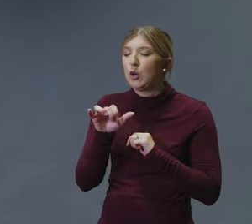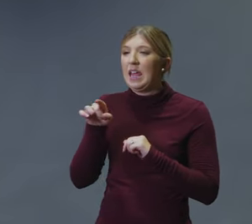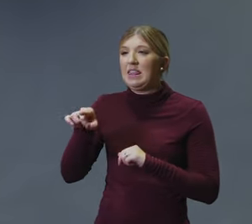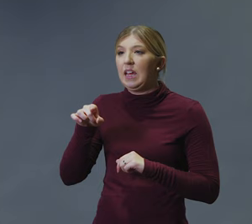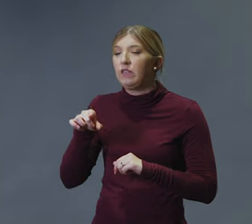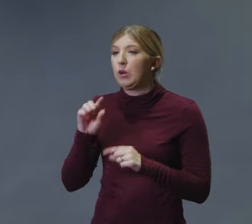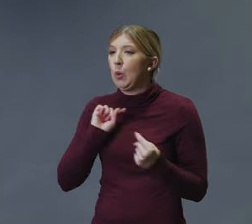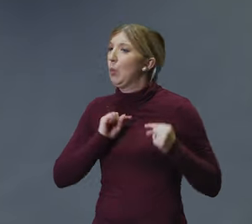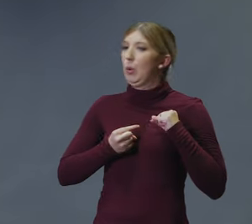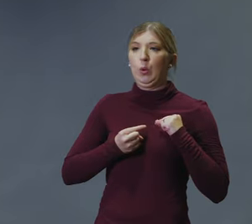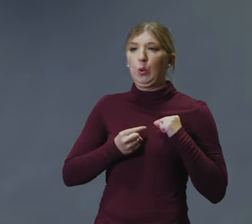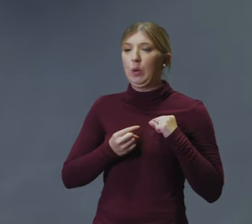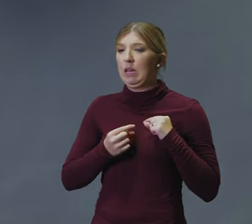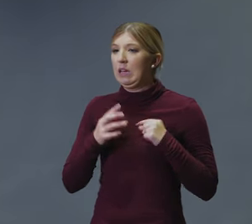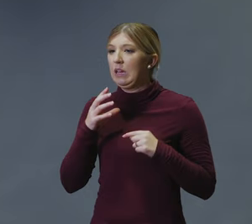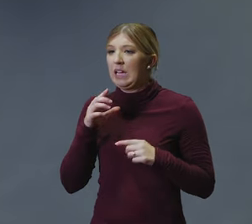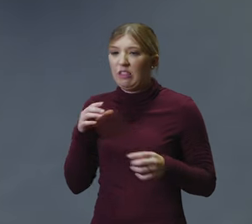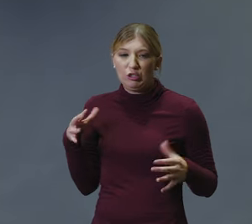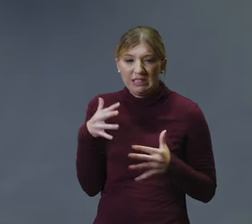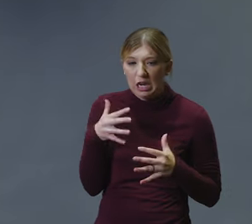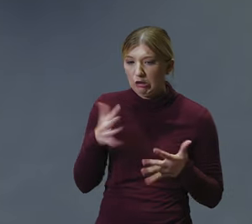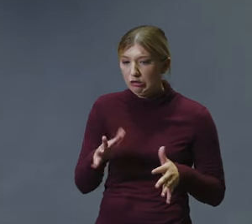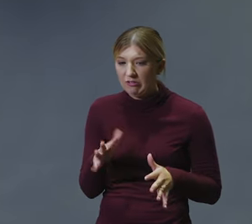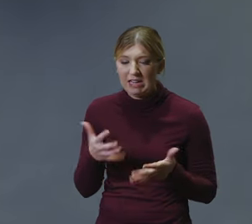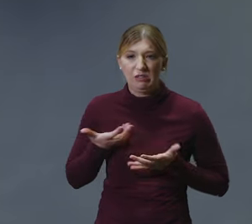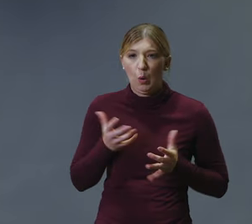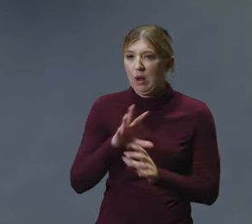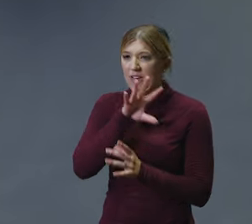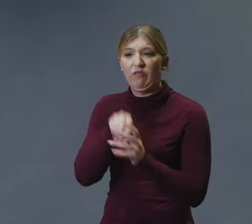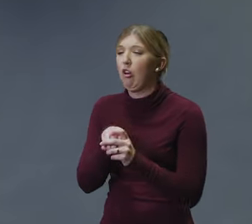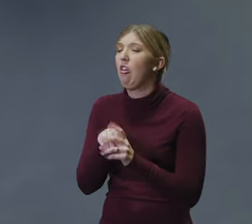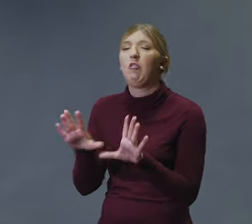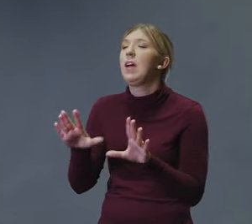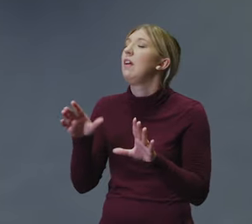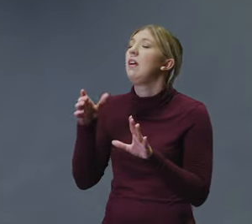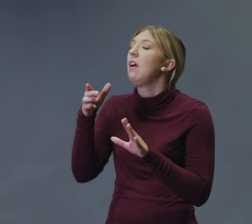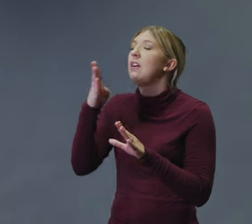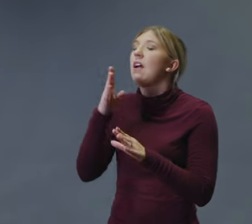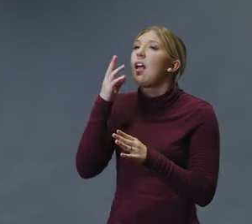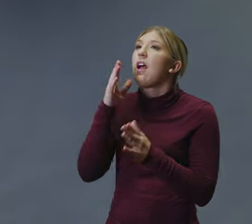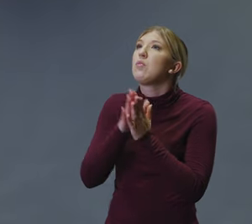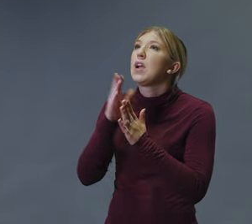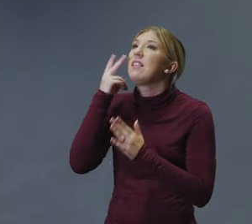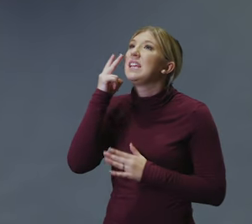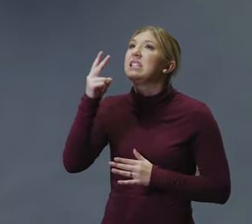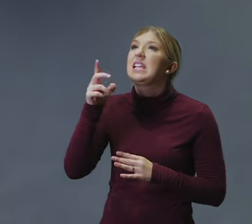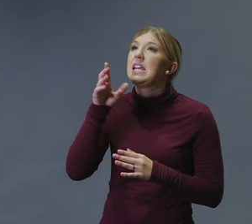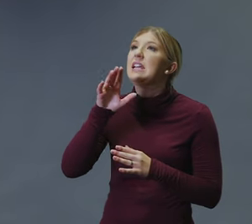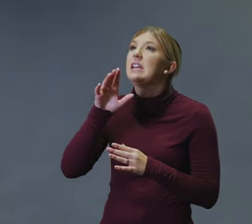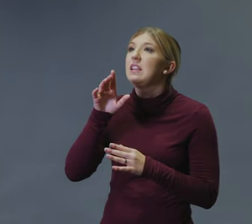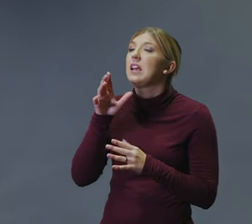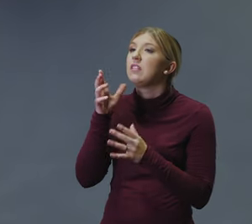stabbed. They're scared, they're nervous, they don't want to take part in it. But God, I pray that they would see that this is a part of your